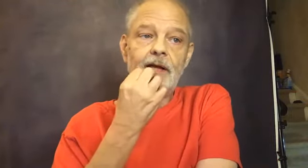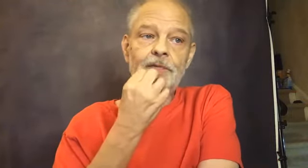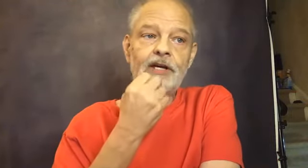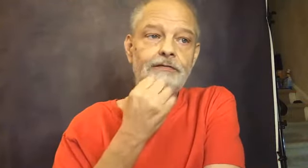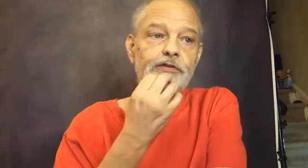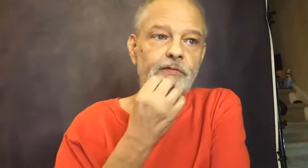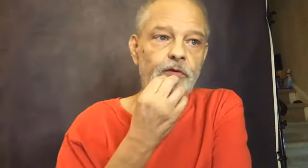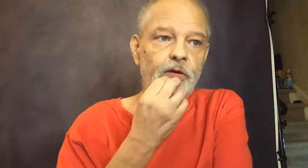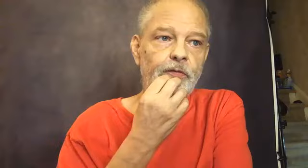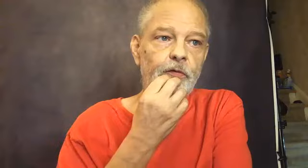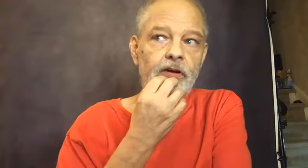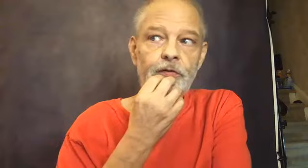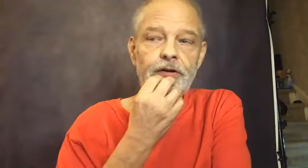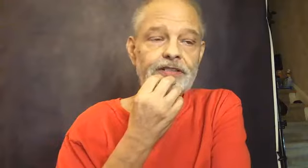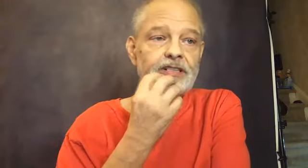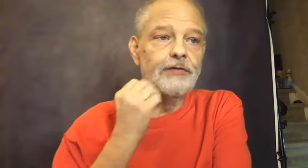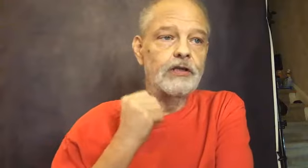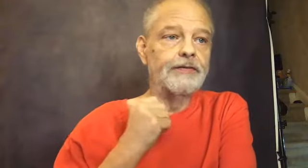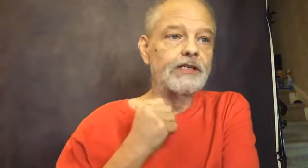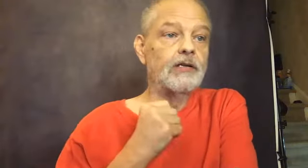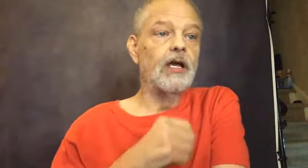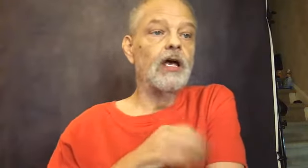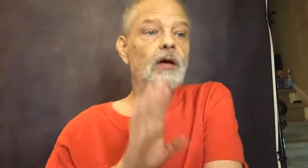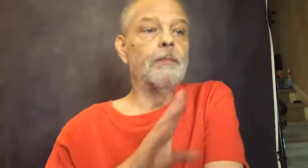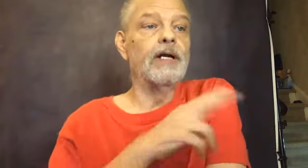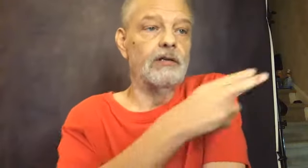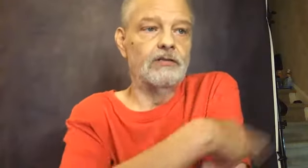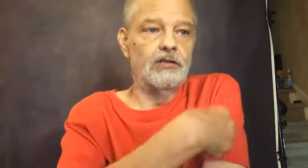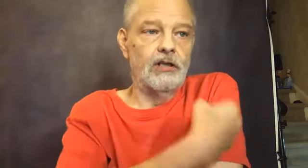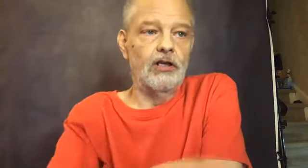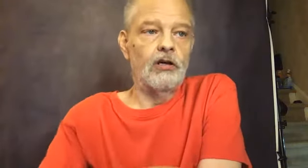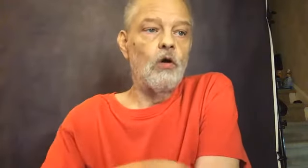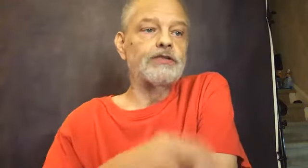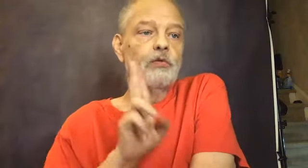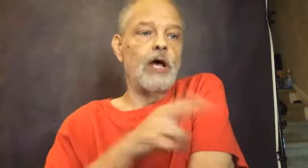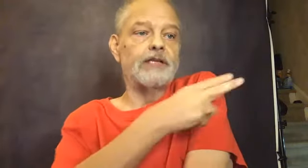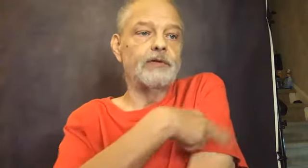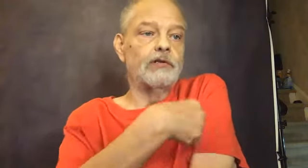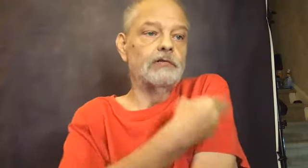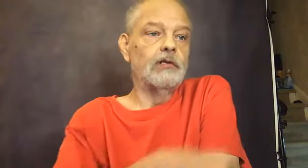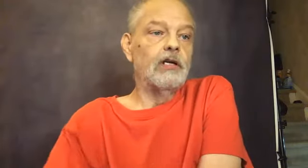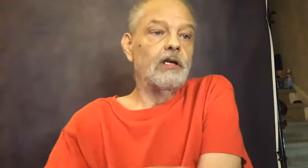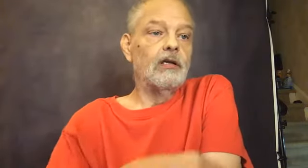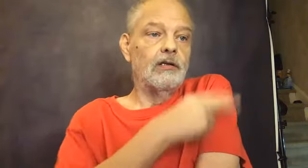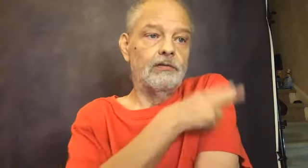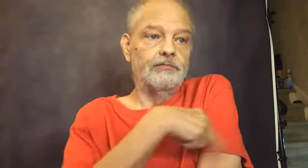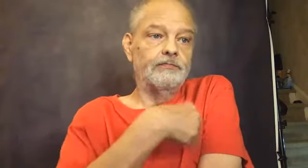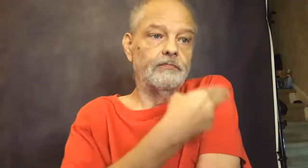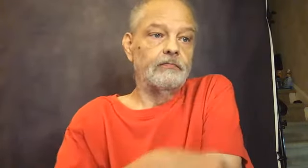I'm getting confused if one of these is a Philadelphia sign. But you're always good with a hospital.